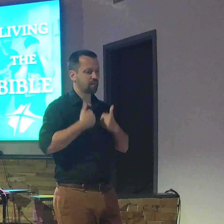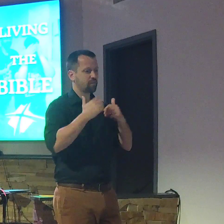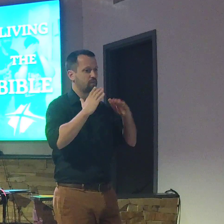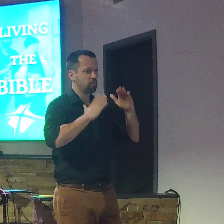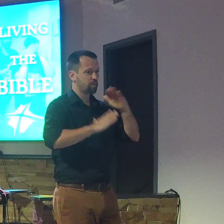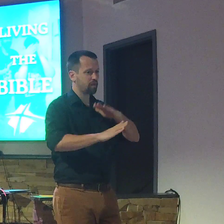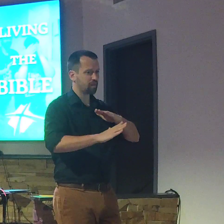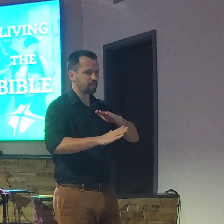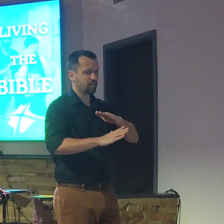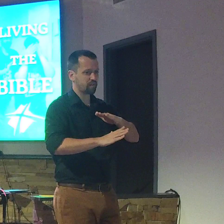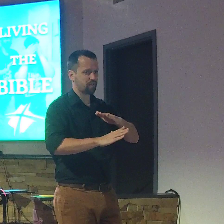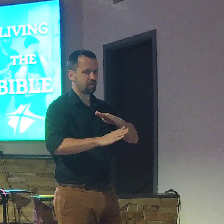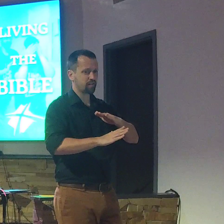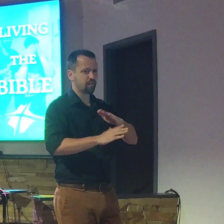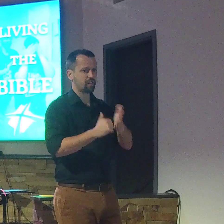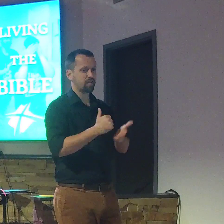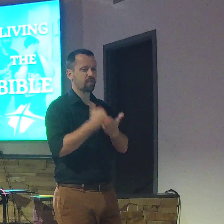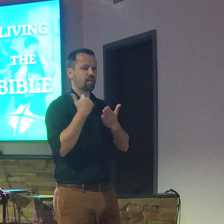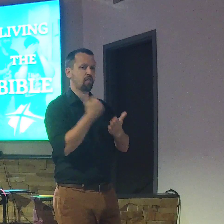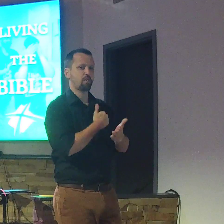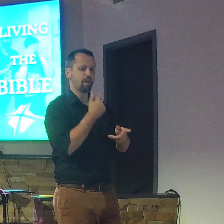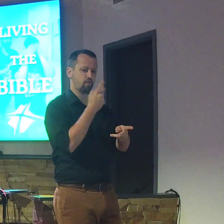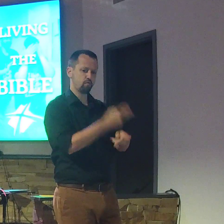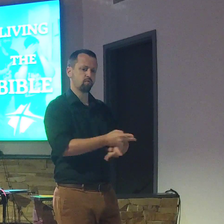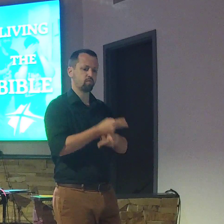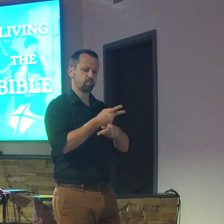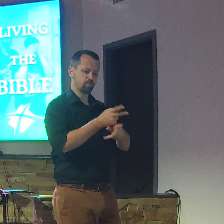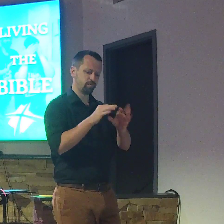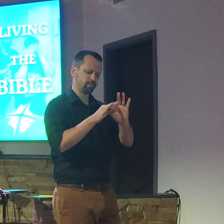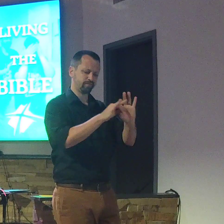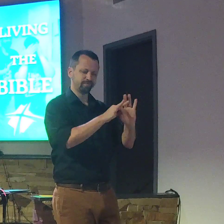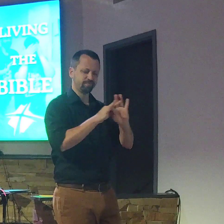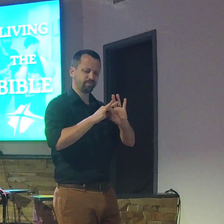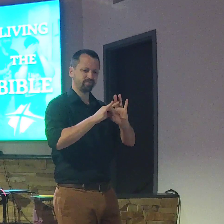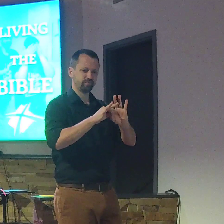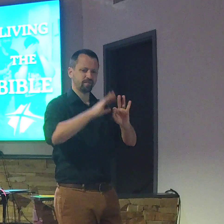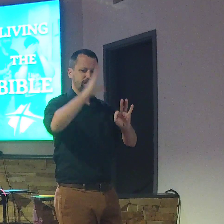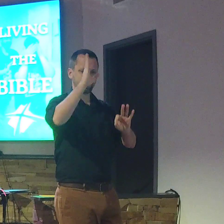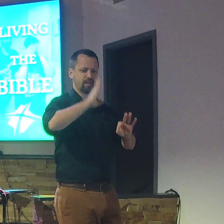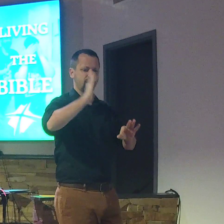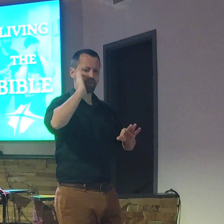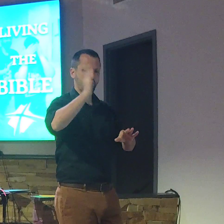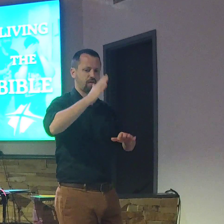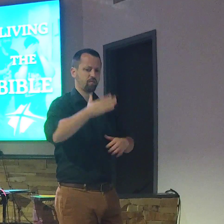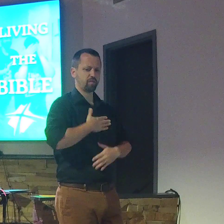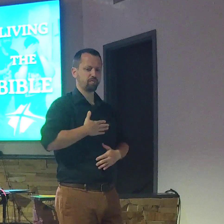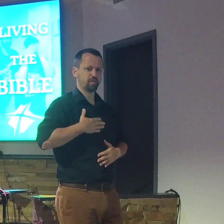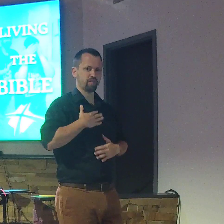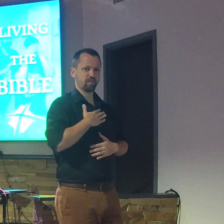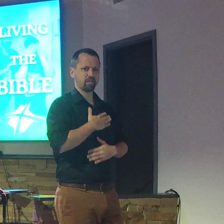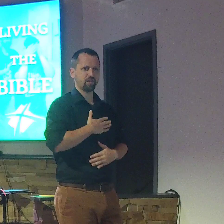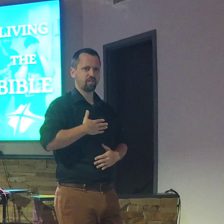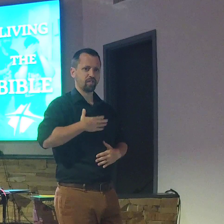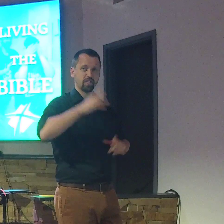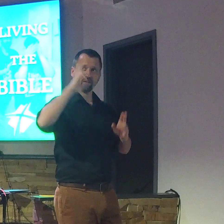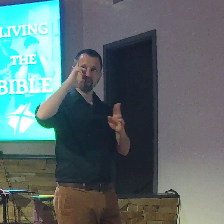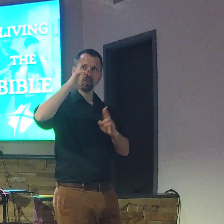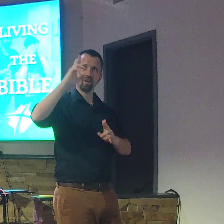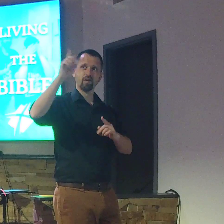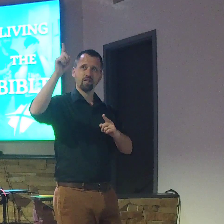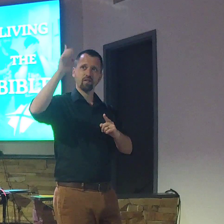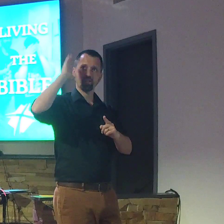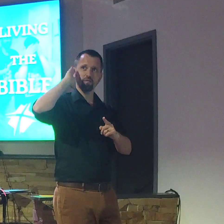will help us to maintain unity, yes. But God will be pleased, and God will be glorified in your